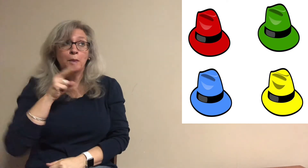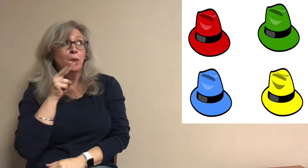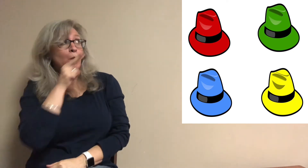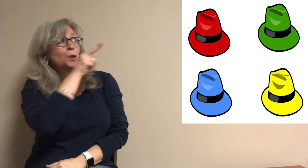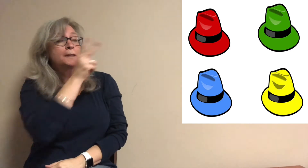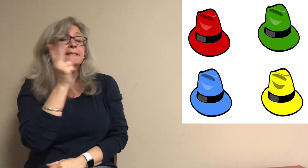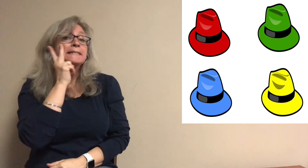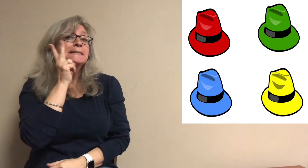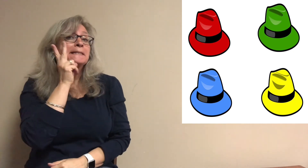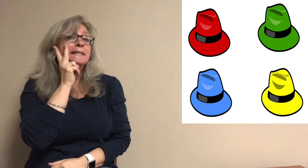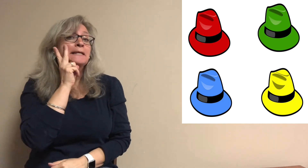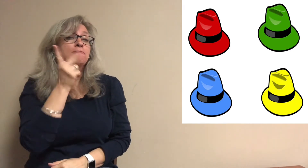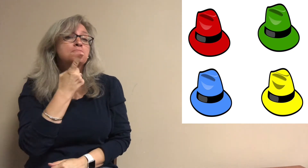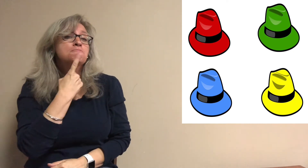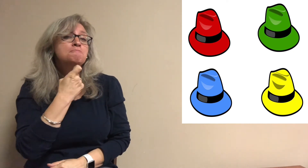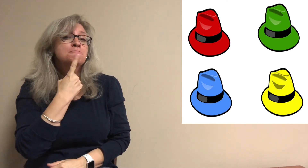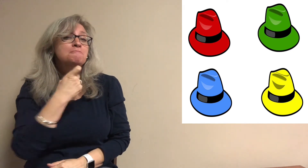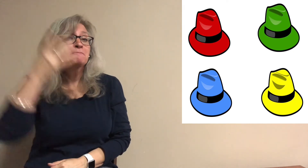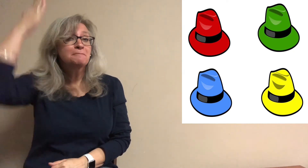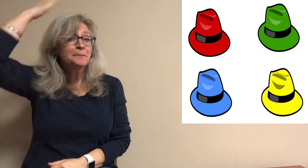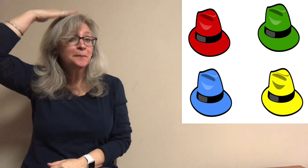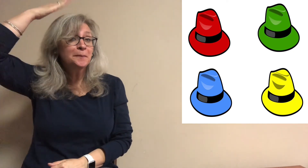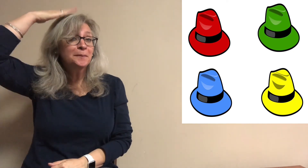Should we look and see inside the red hat?